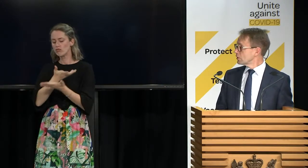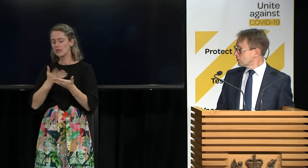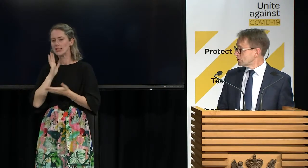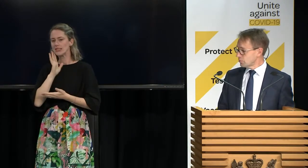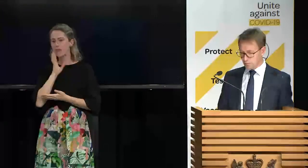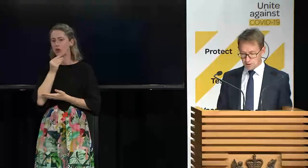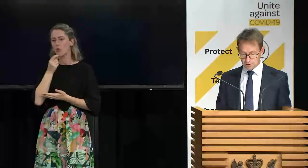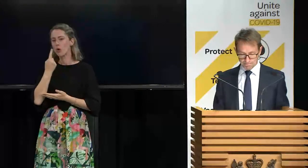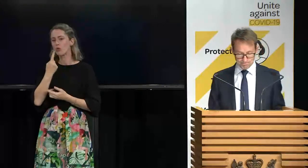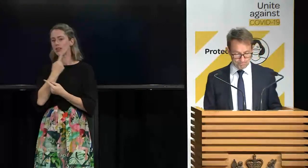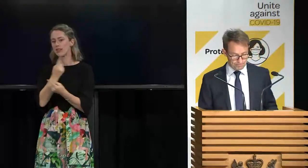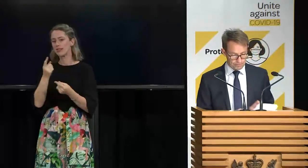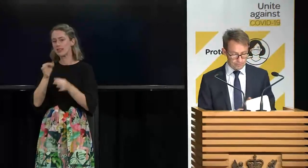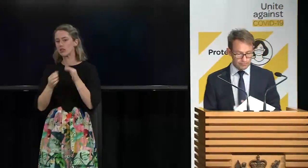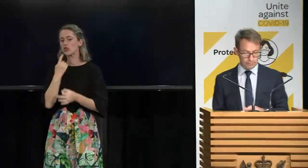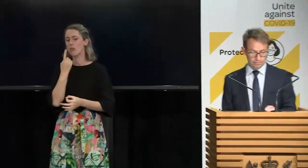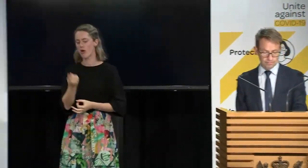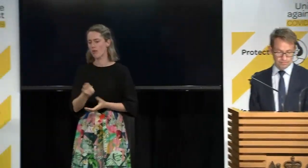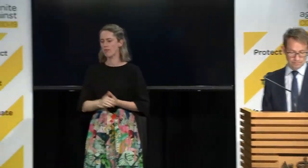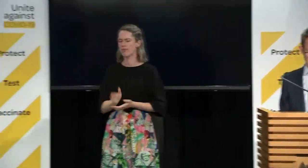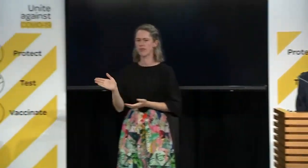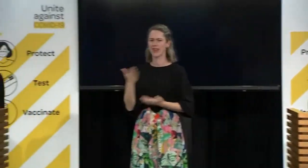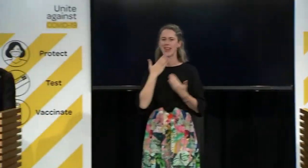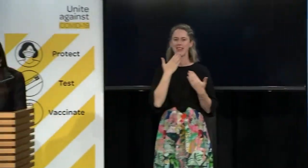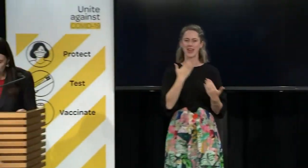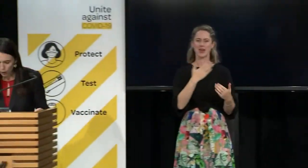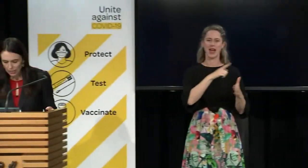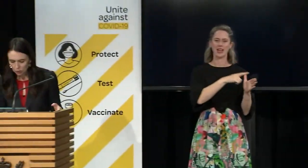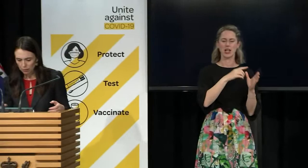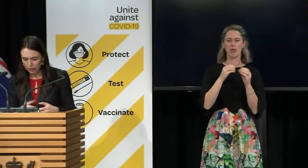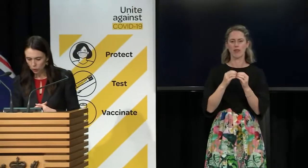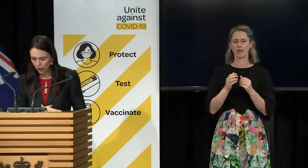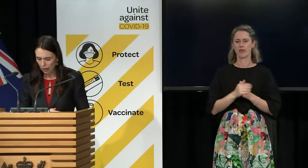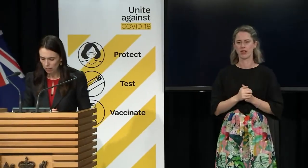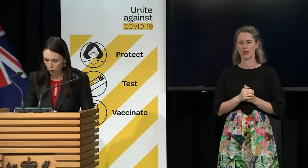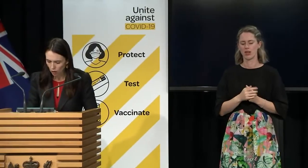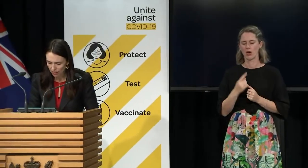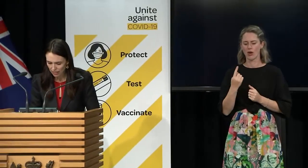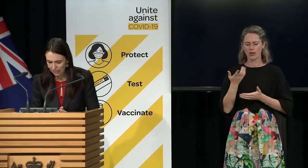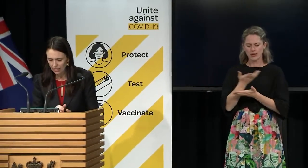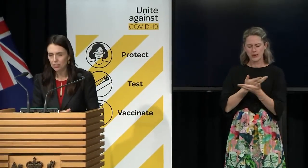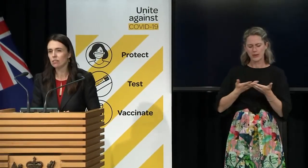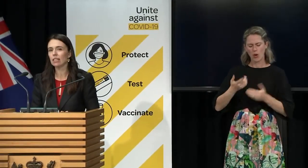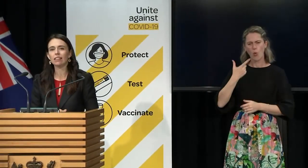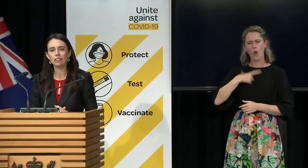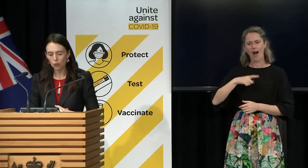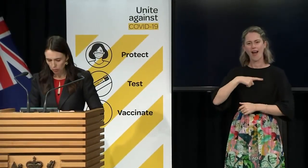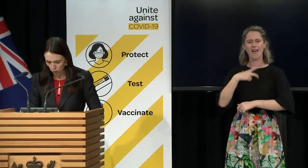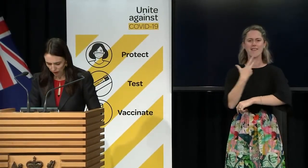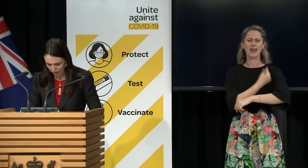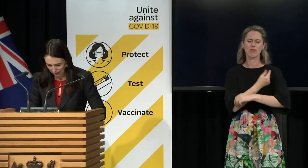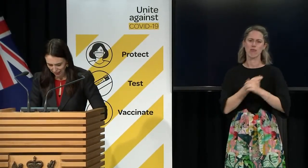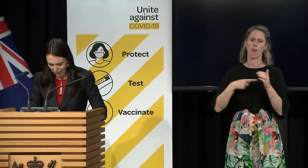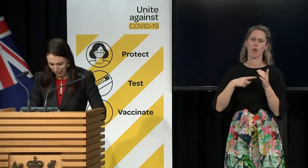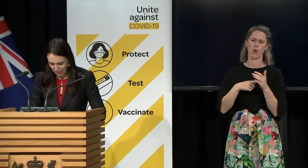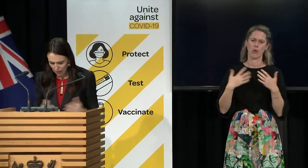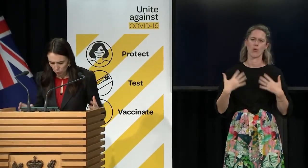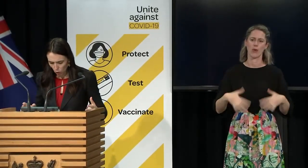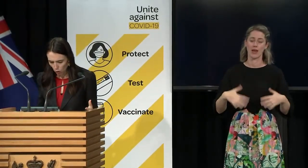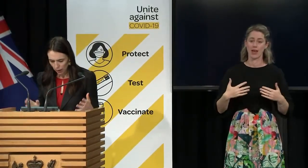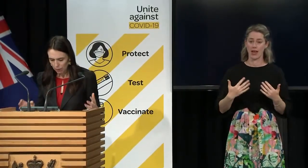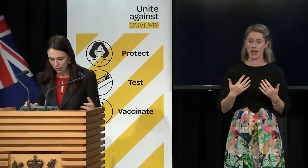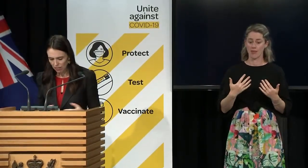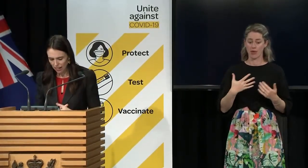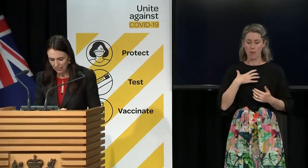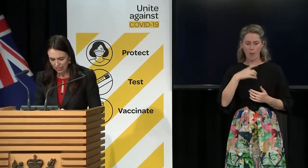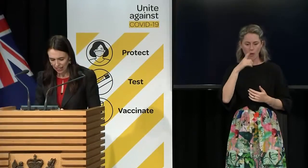tomorrow. Thank you, Prime Minister. Thank you, Dr. Bloomfield. Some weeks we've been talking about why vaccinations are so important, and that the